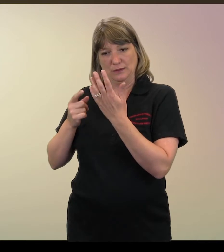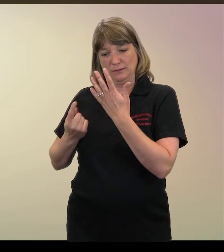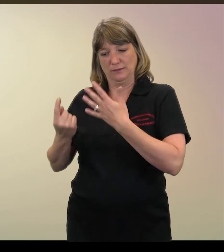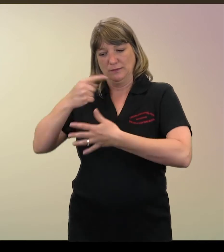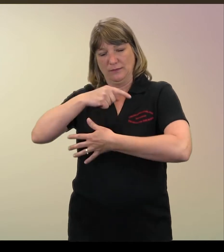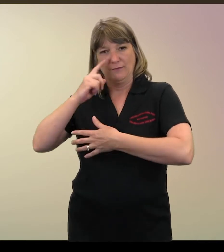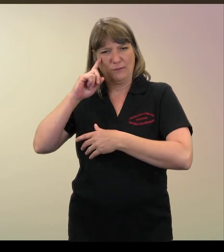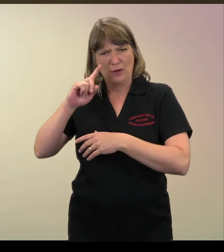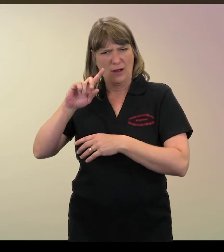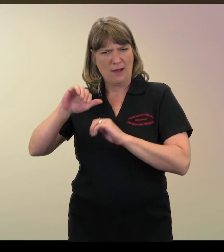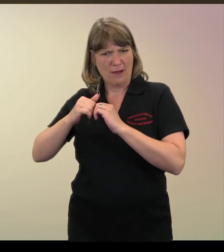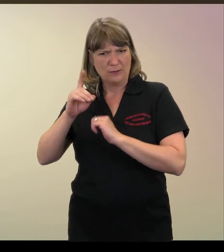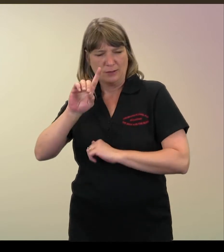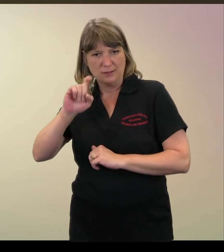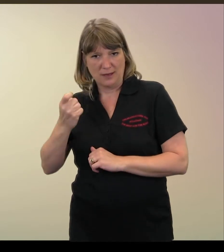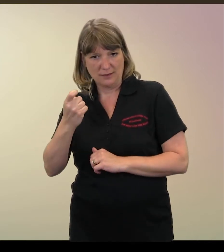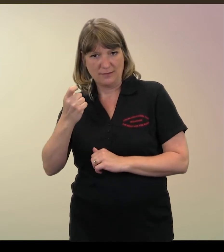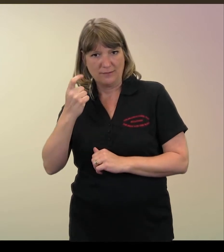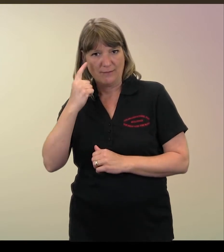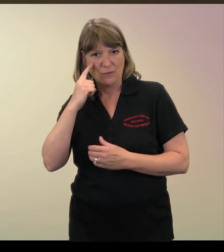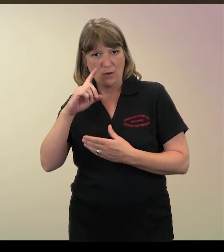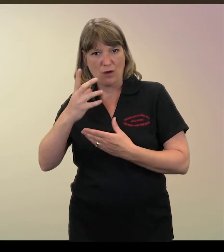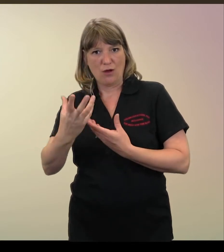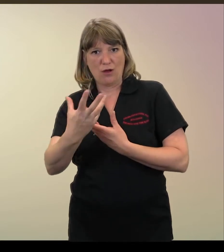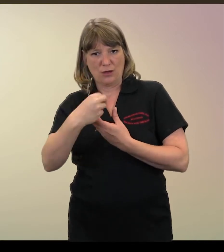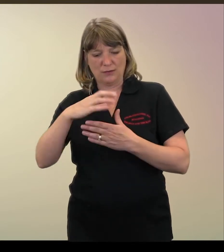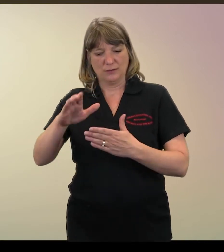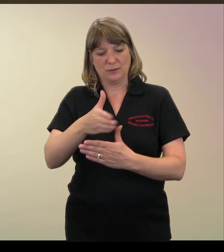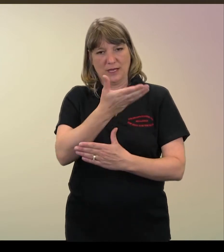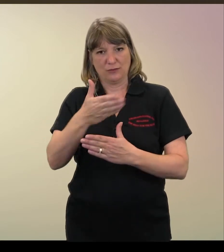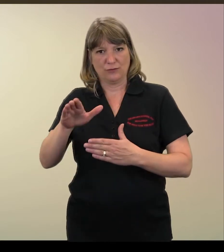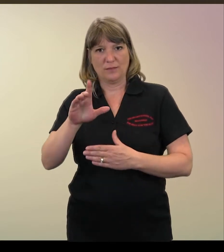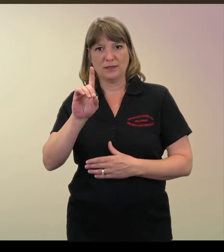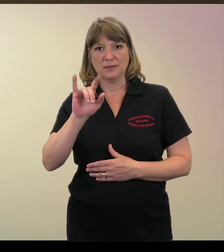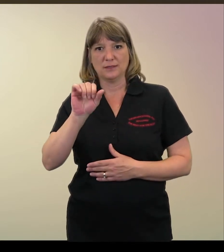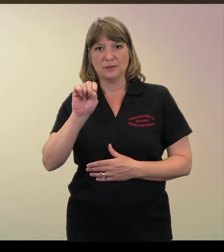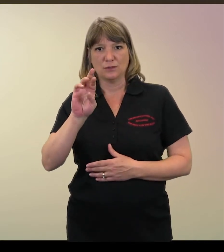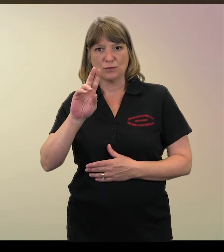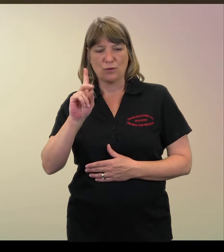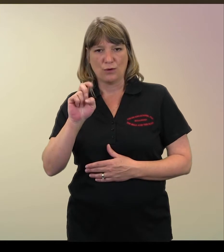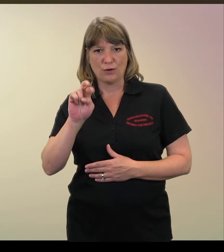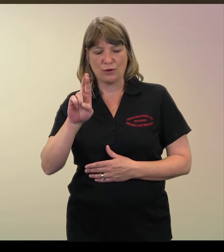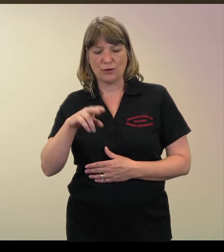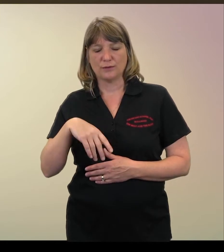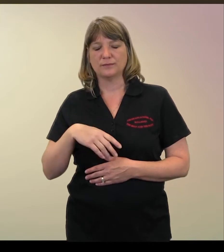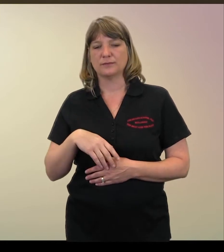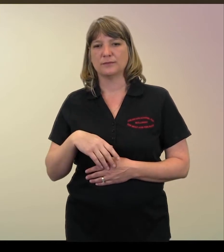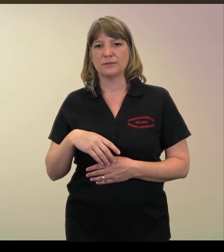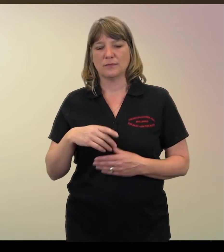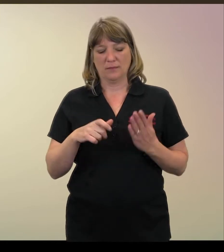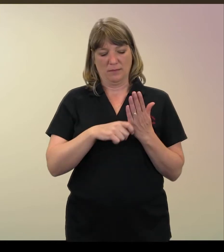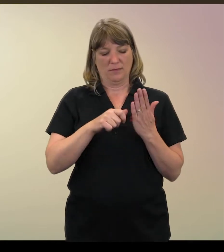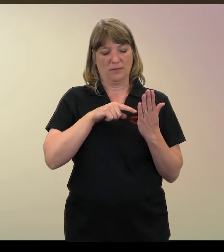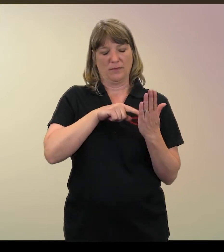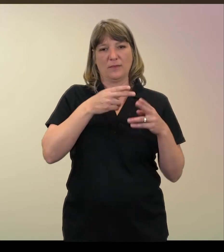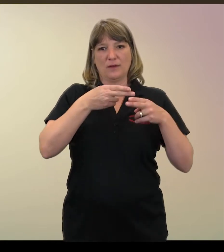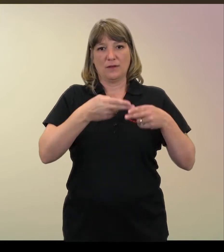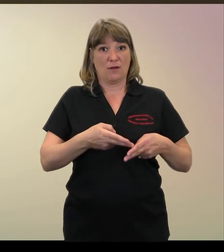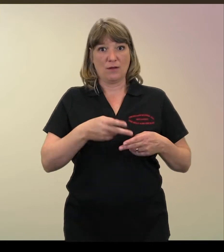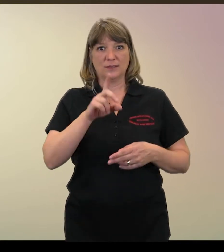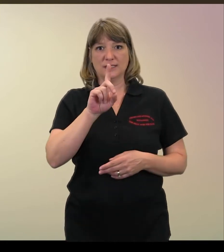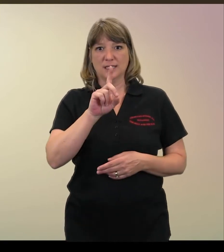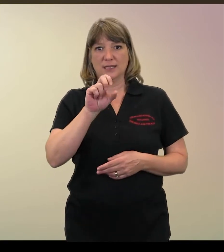psychologists use for diagnosing an autism spectrum disorder, we use a manual called